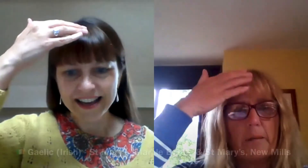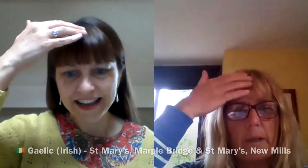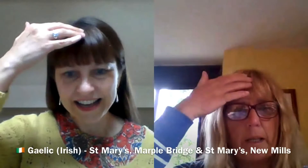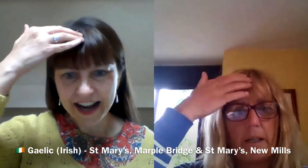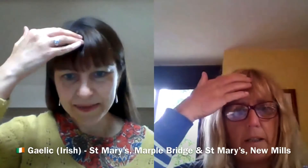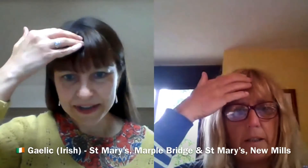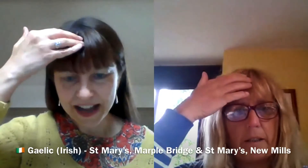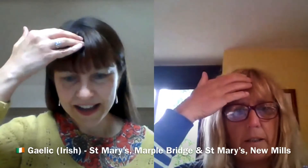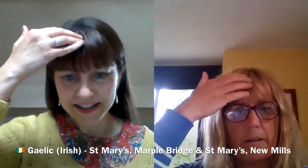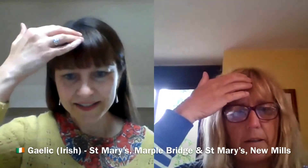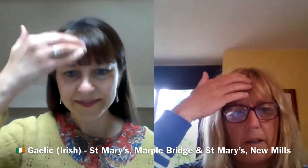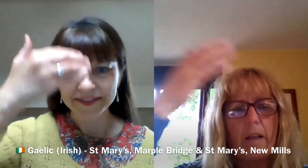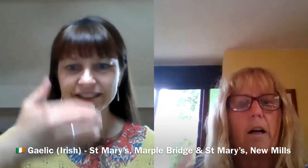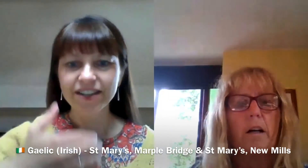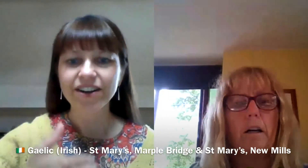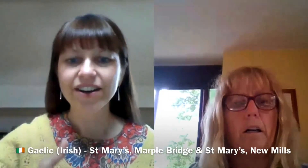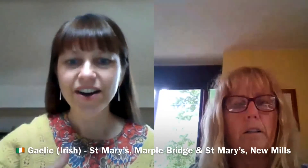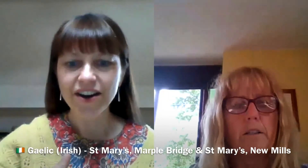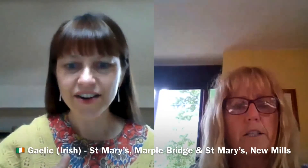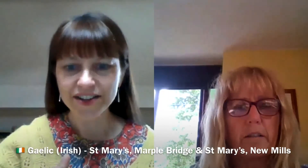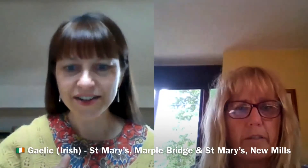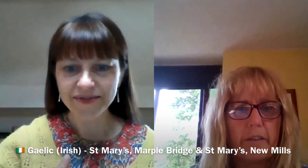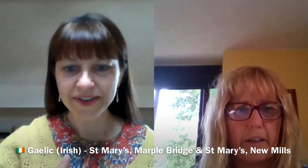In nanam in anna. Anaha, August on Beg,